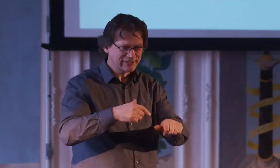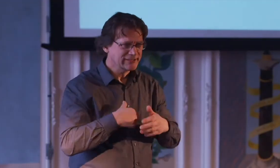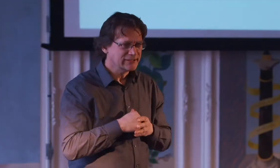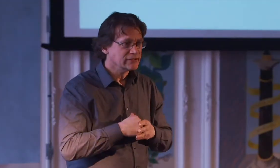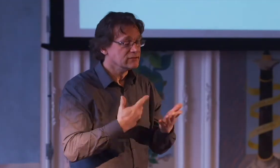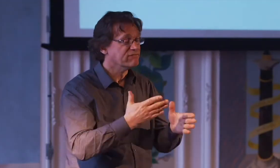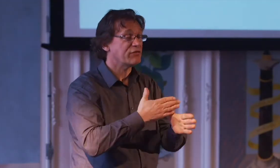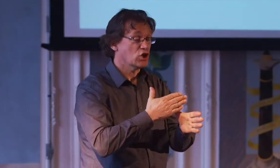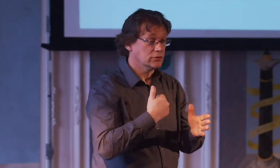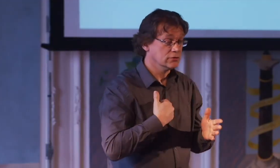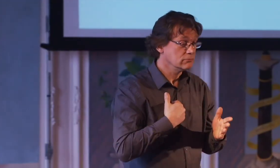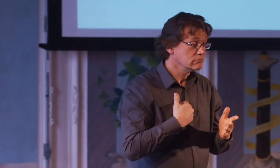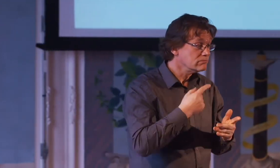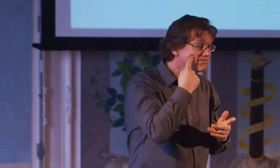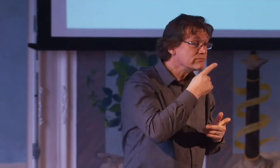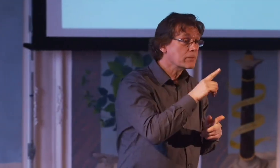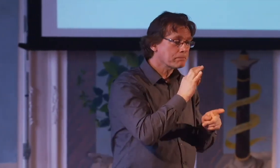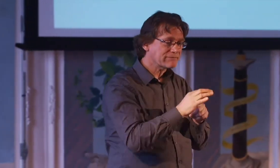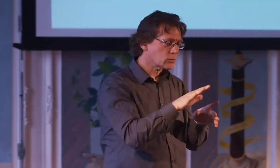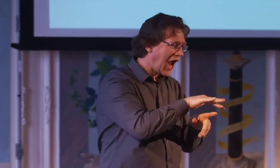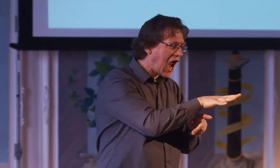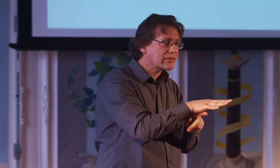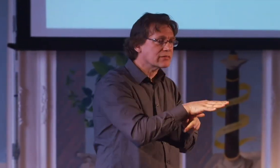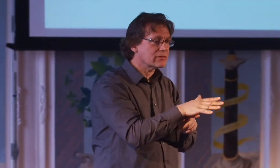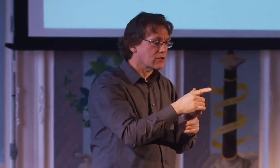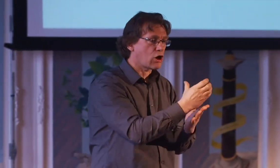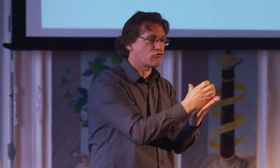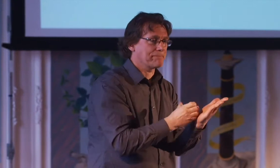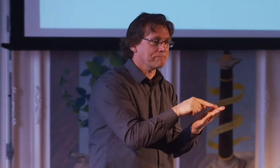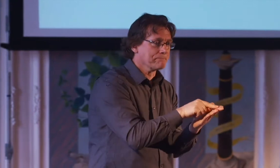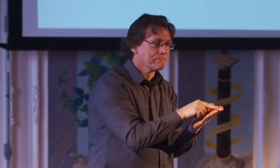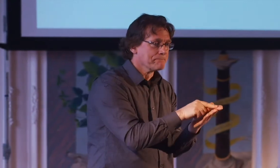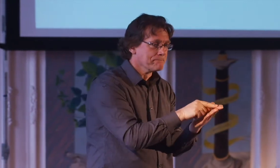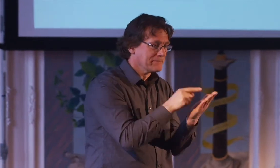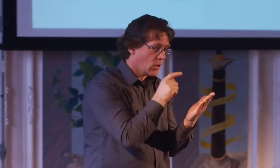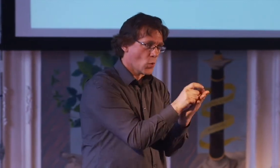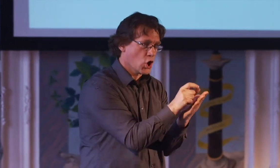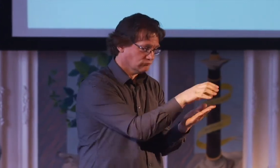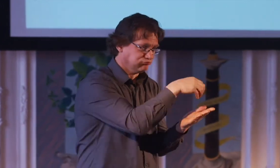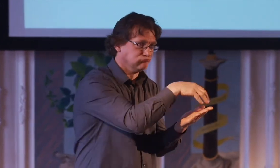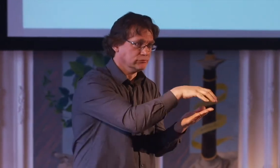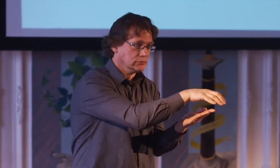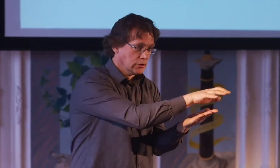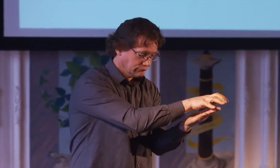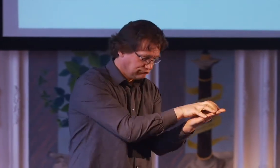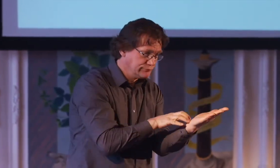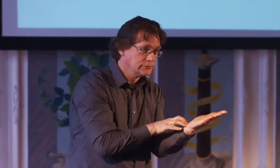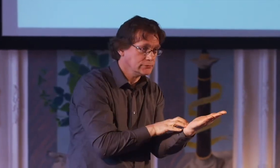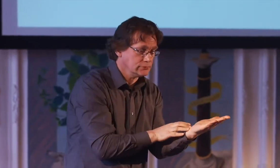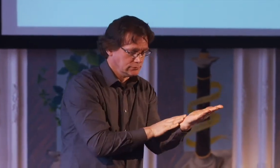So what process do we follow? Well, we start by looking at a specific area of the curriculum, and we collect